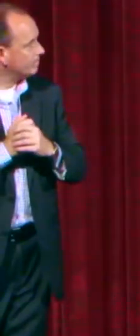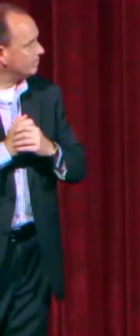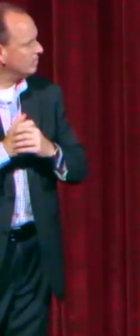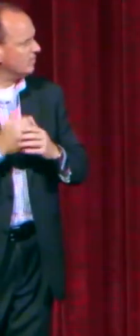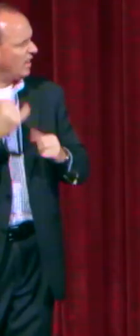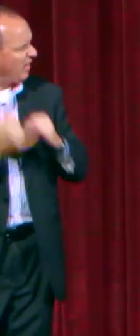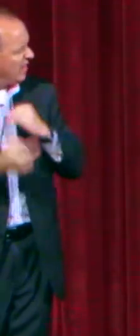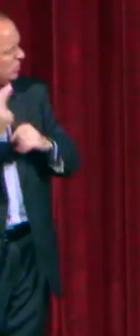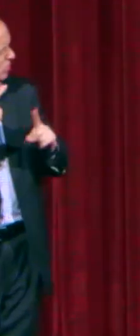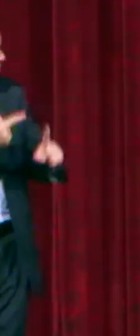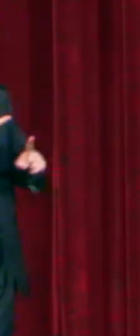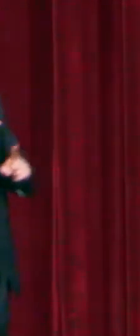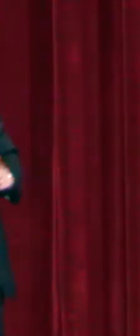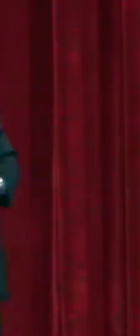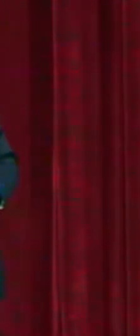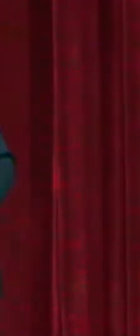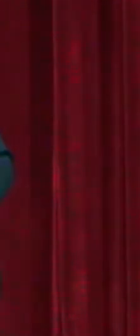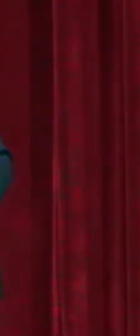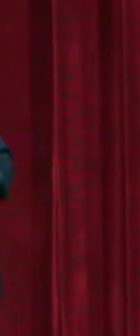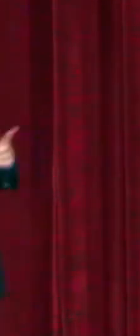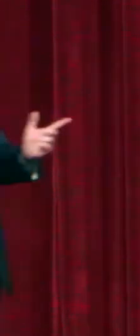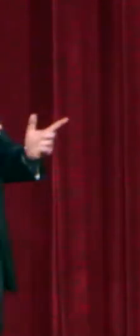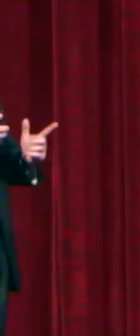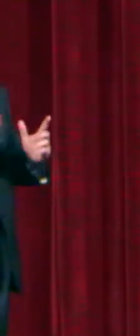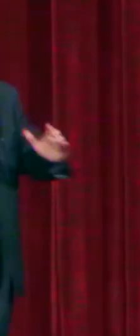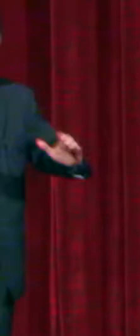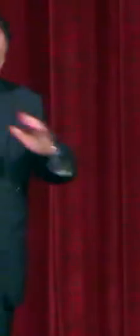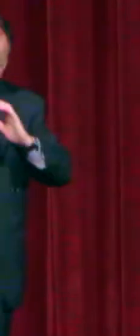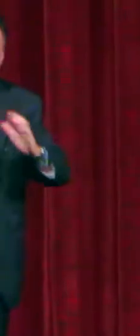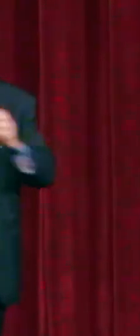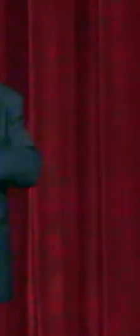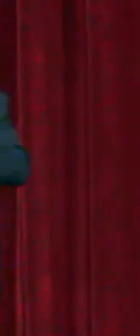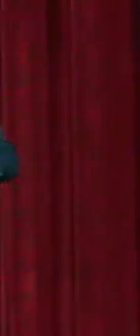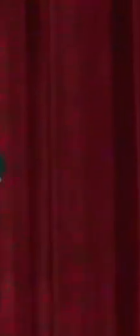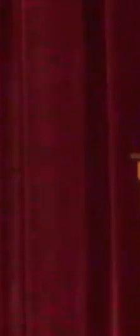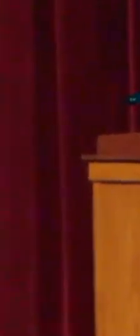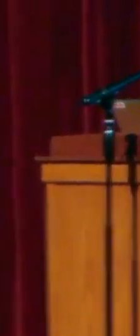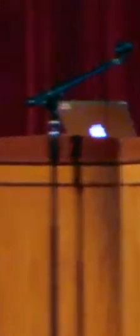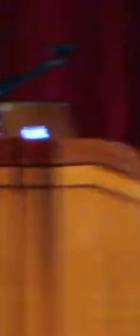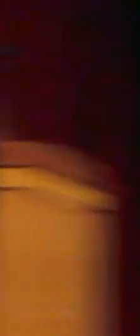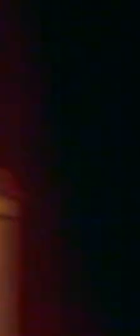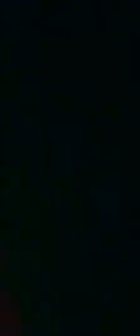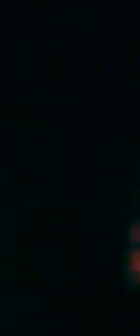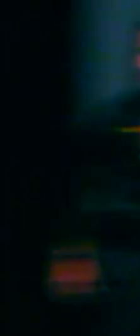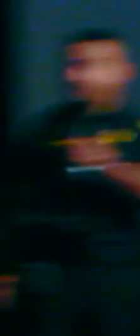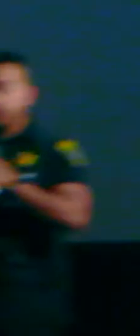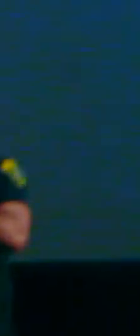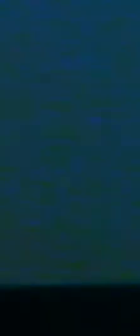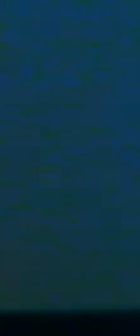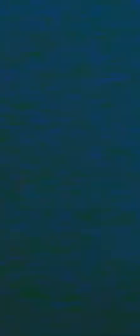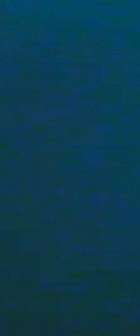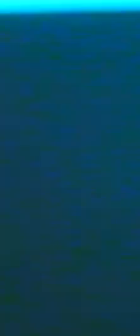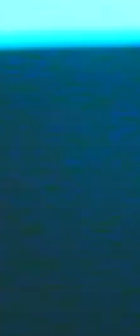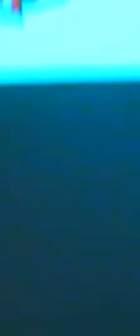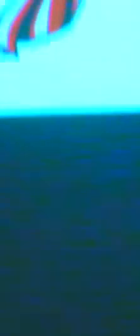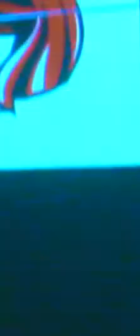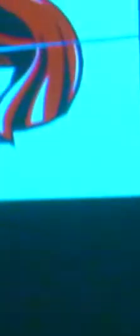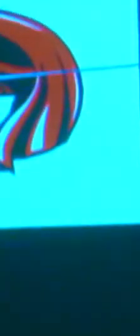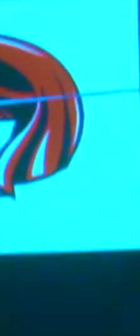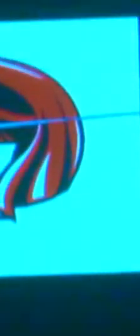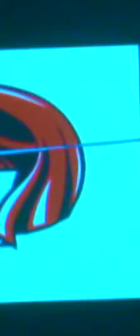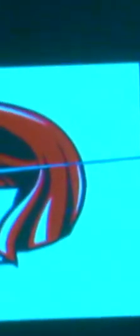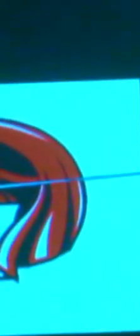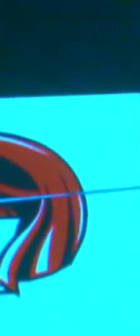There at the bottom, as a parent, having conversations with your child on the importance of listening to teachers and staff in